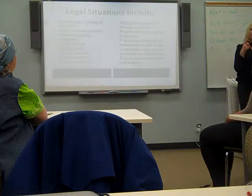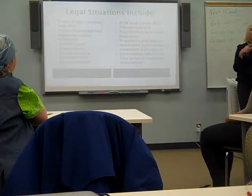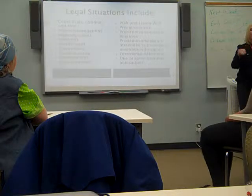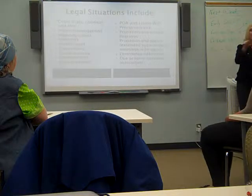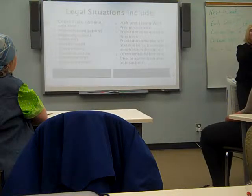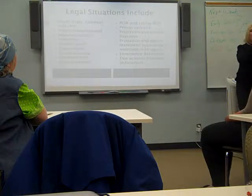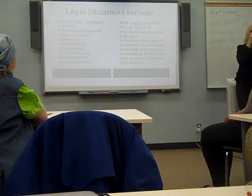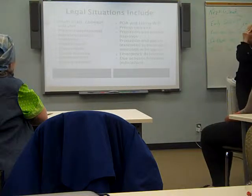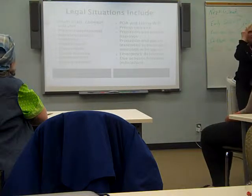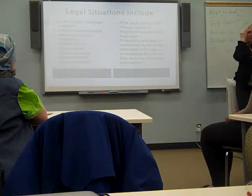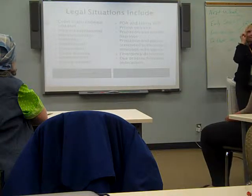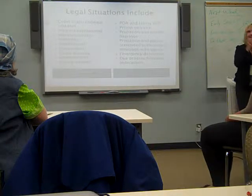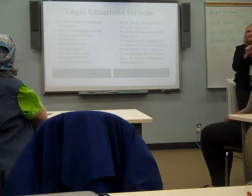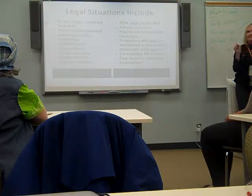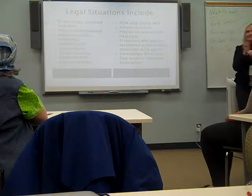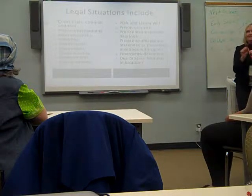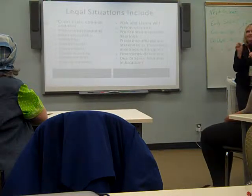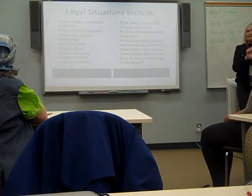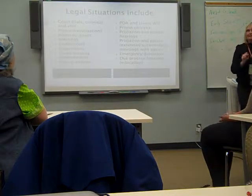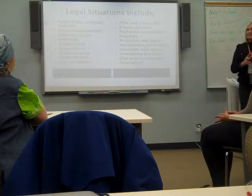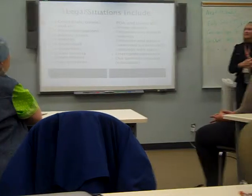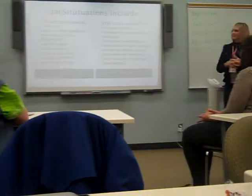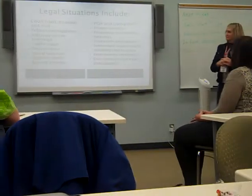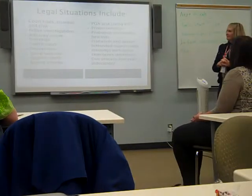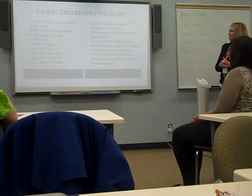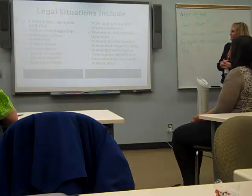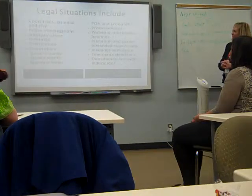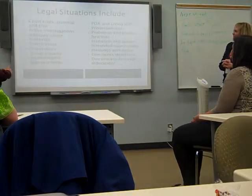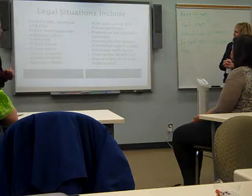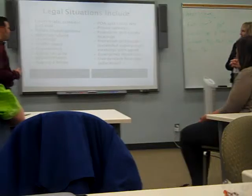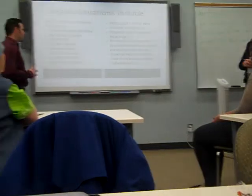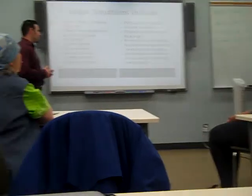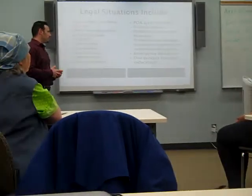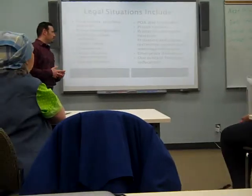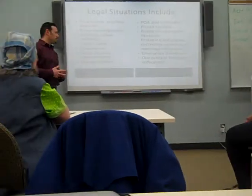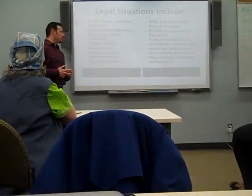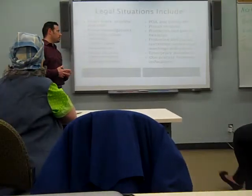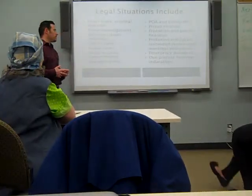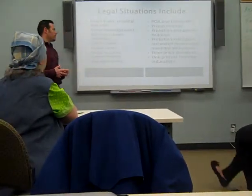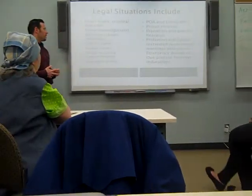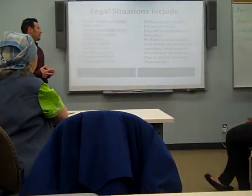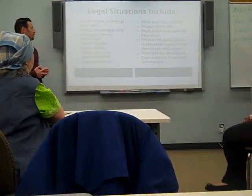a list of situations in legal interpreting. It's not a complete list, but just a few things.